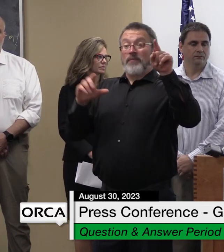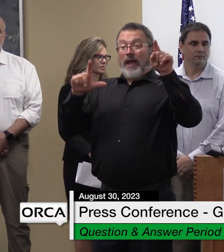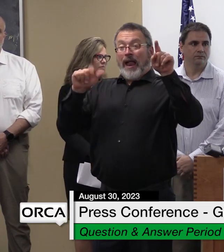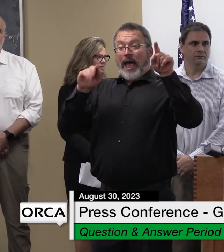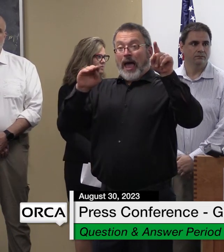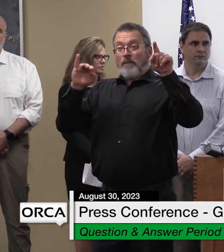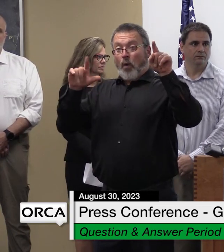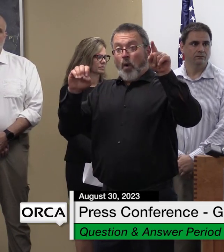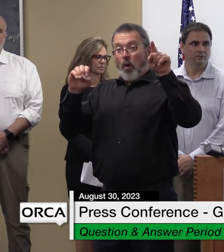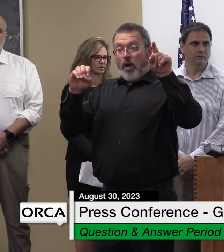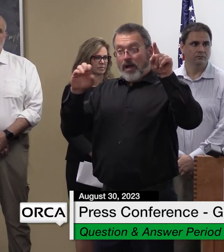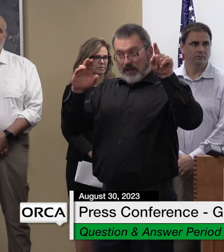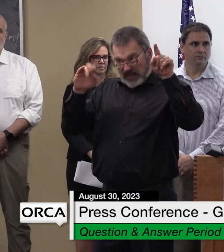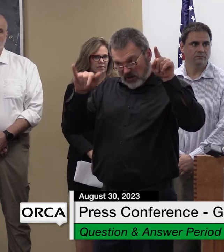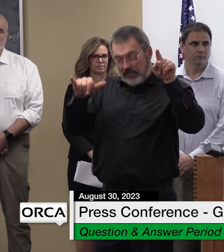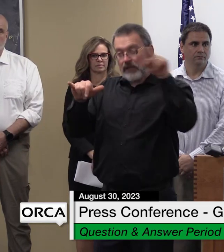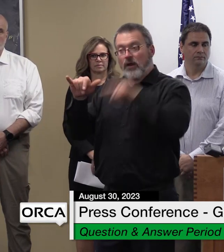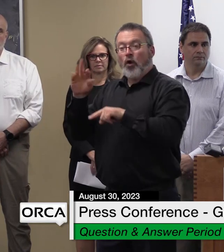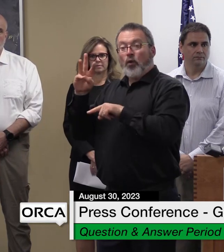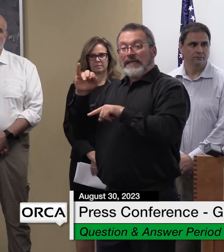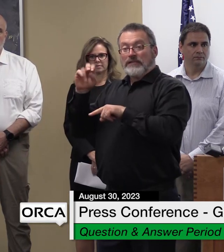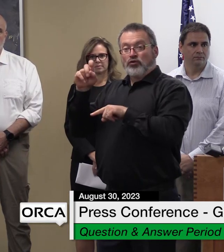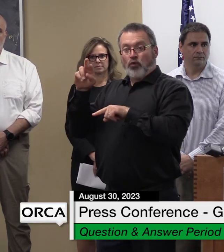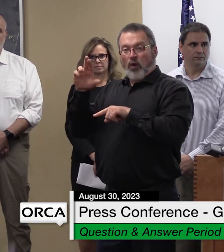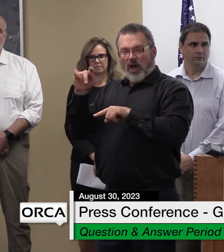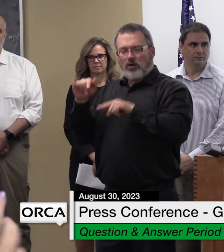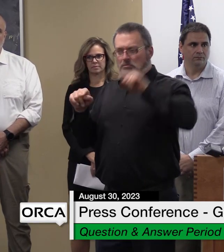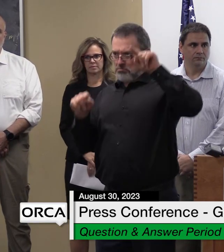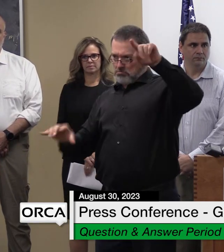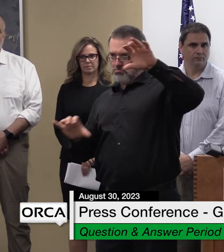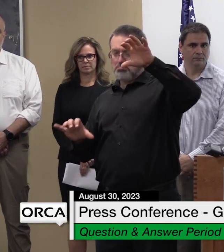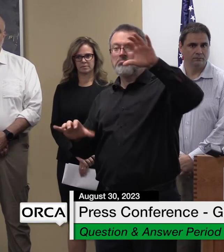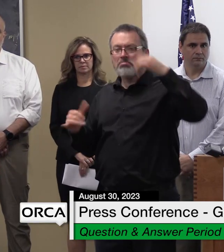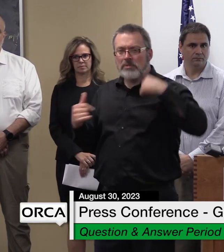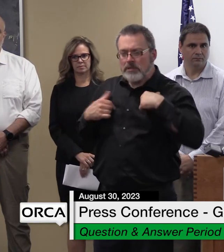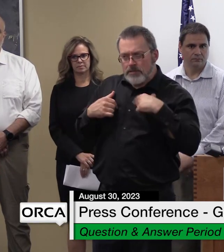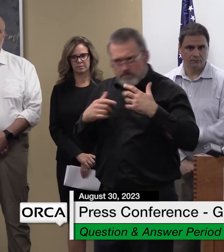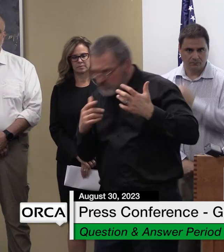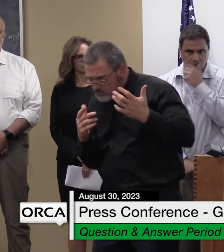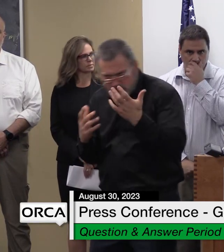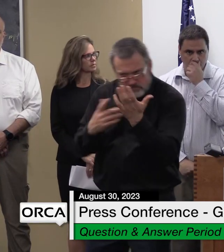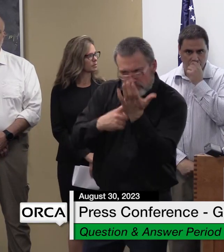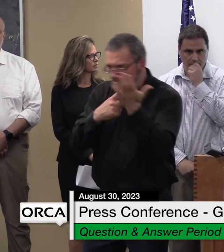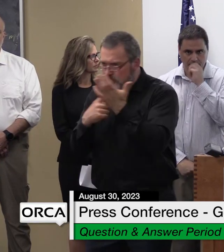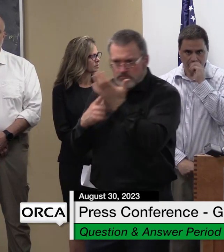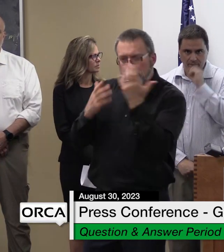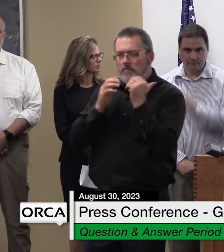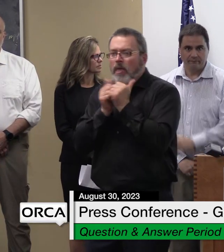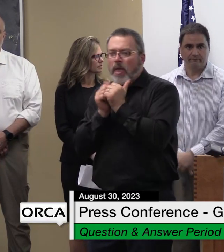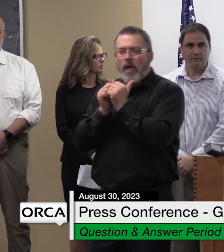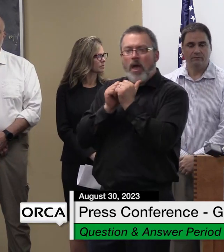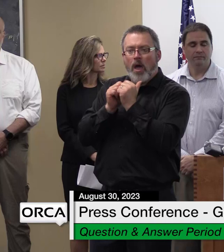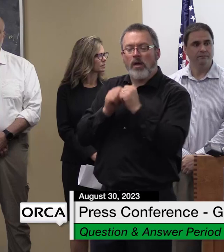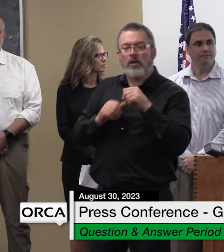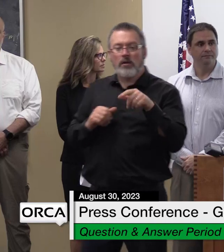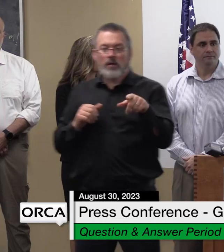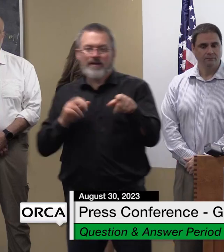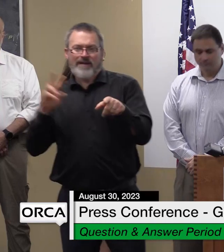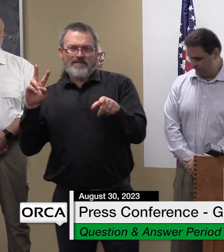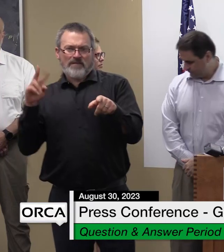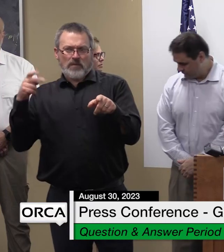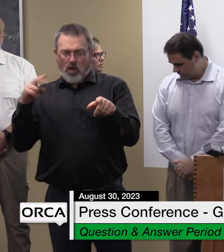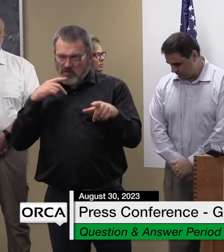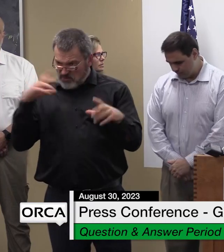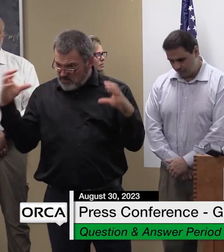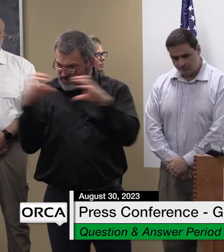have that opportunity. We're working with them to see if they need assistance. So you're talking about, when you say mobile homes, you're talking about FEMA trailers that would be? Yes,